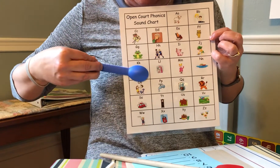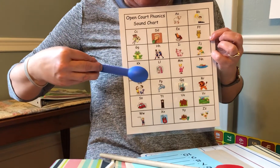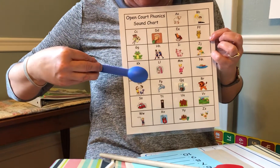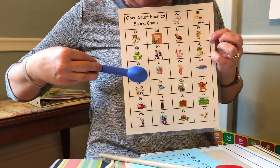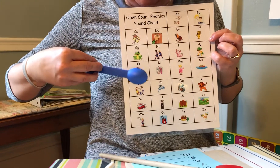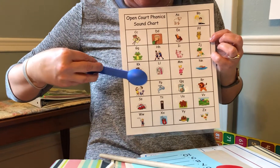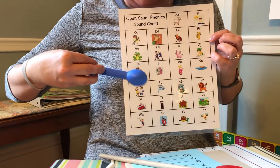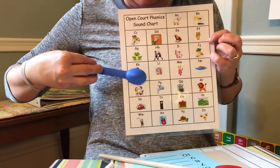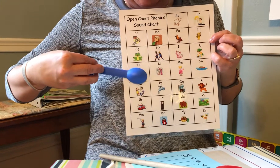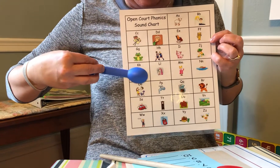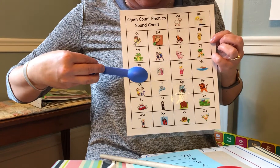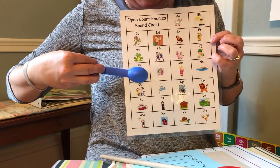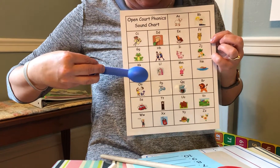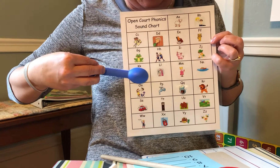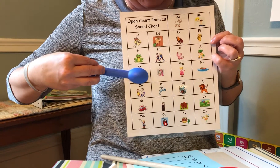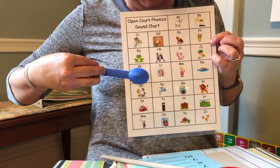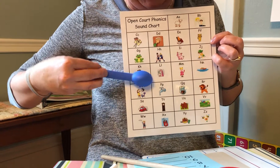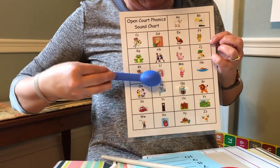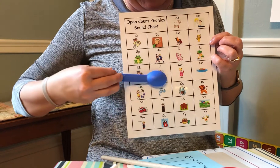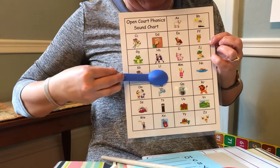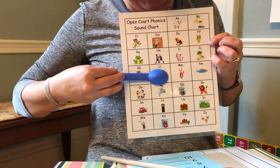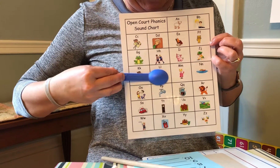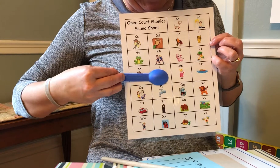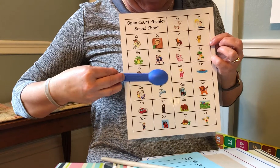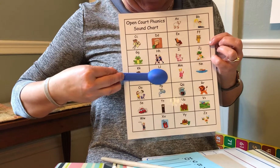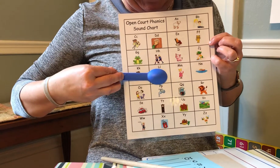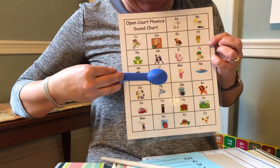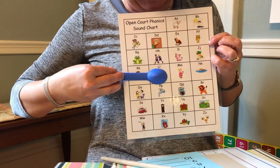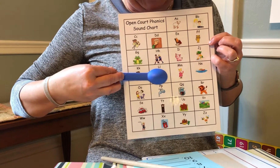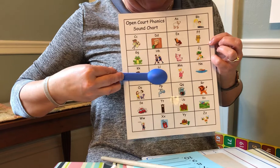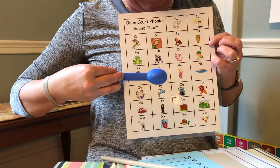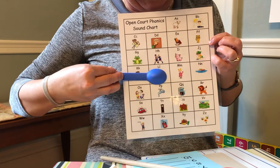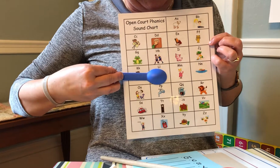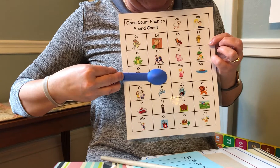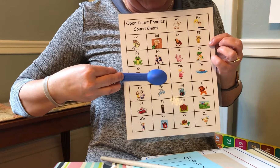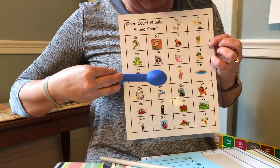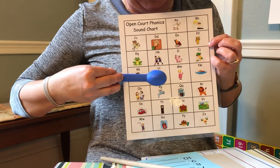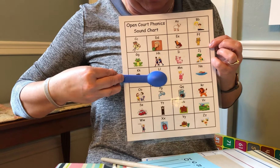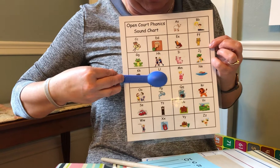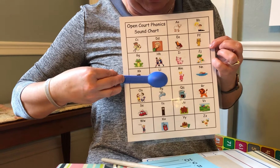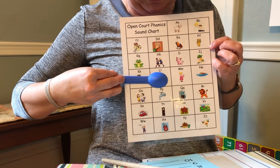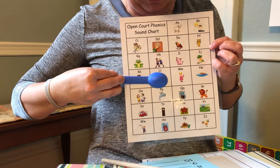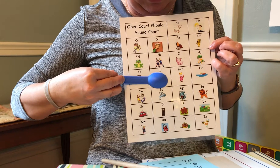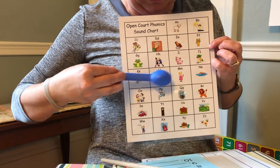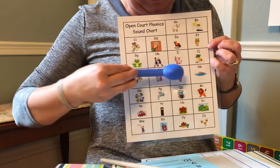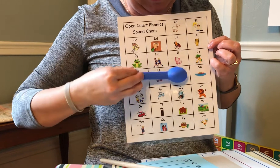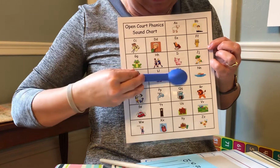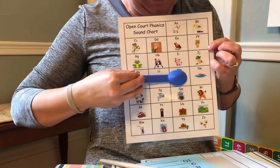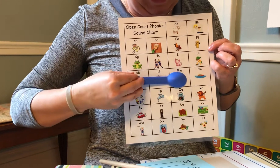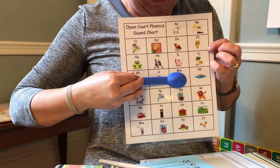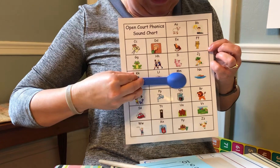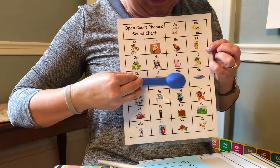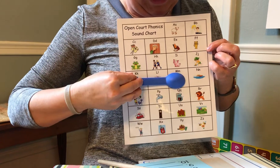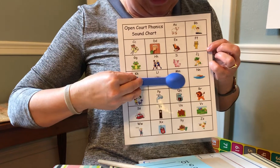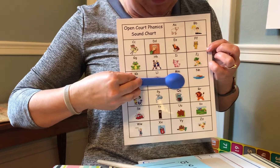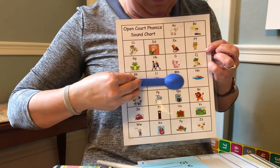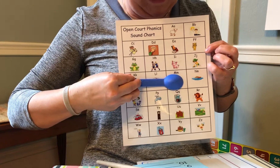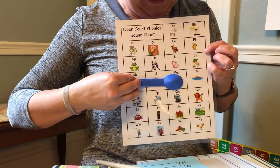K says K, L says L, M